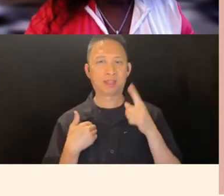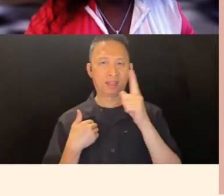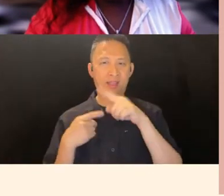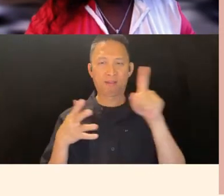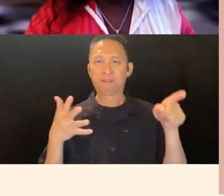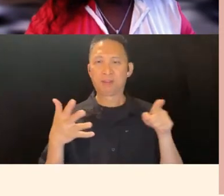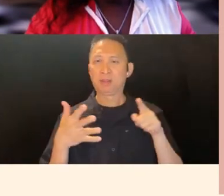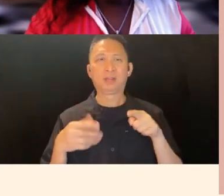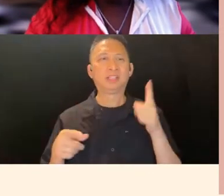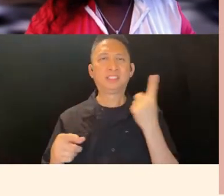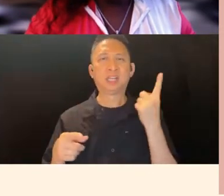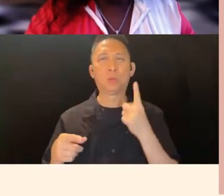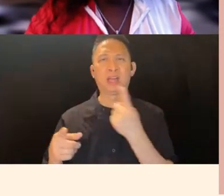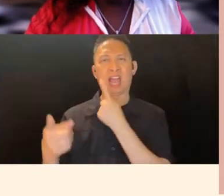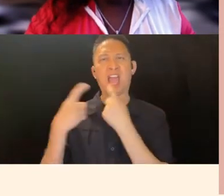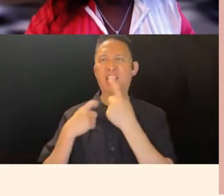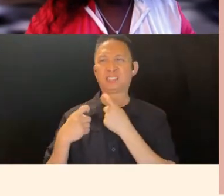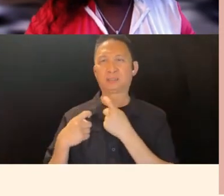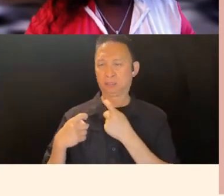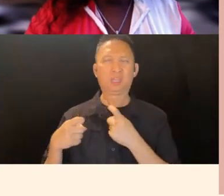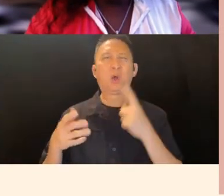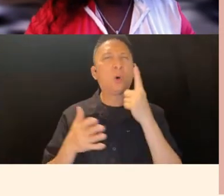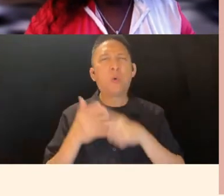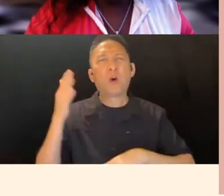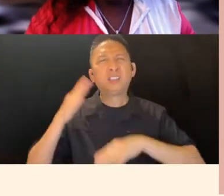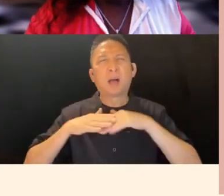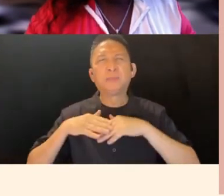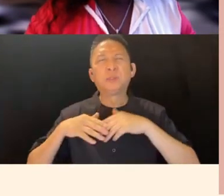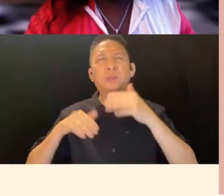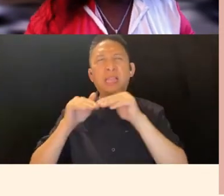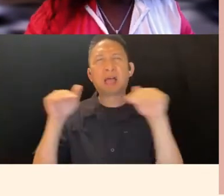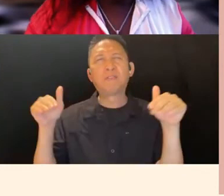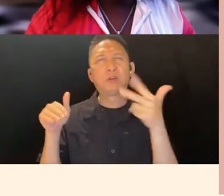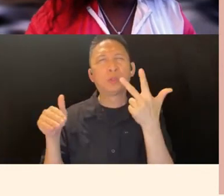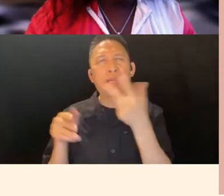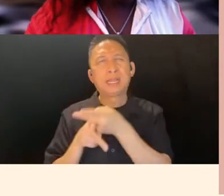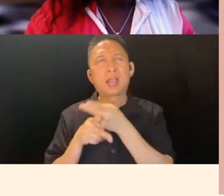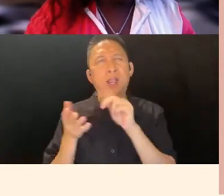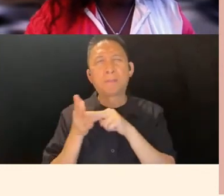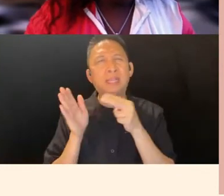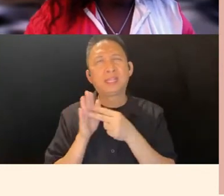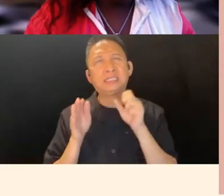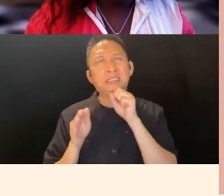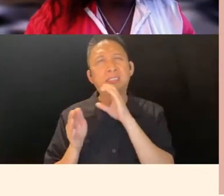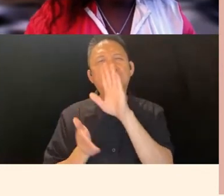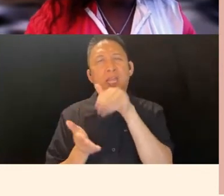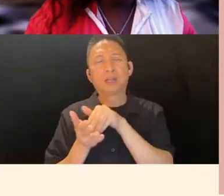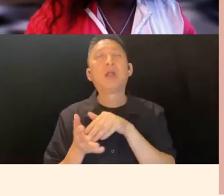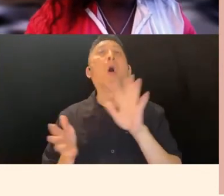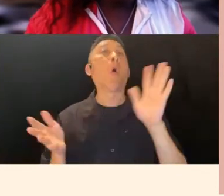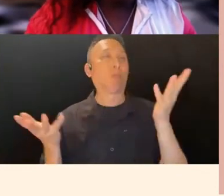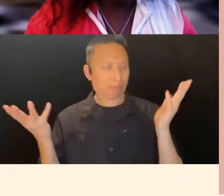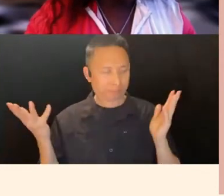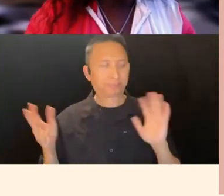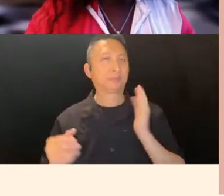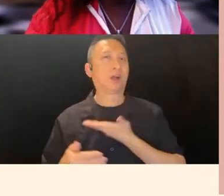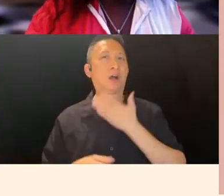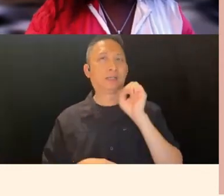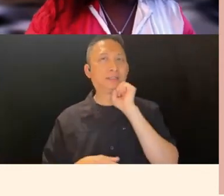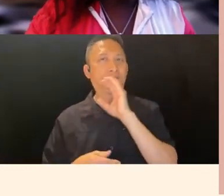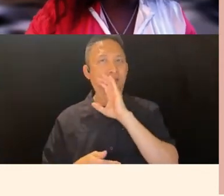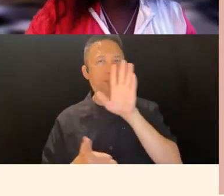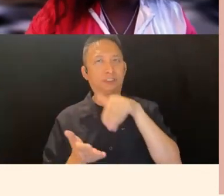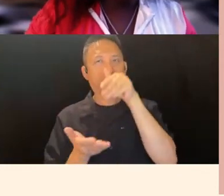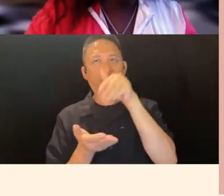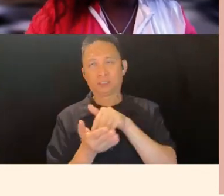by up to level 3 care in the senior housing and how is that care funded? So currently we fund our senior housing project because there is a